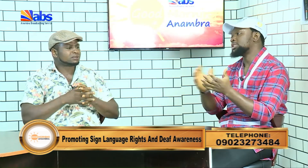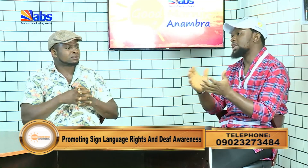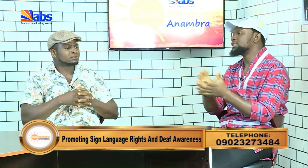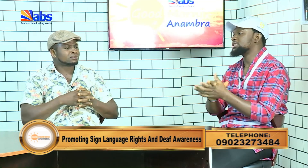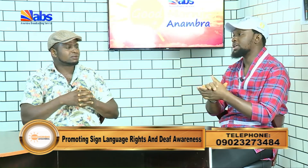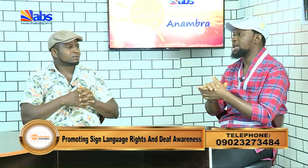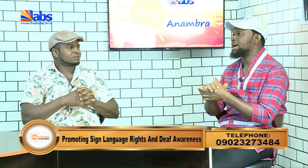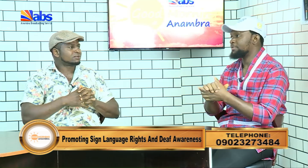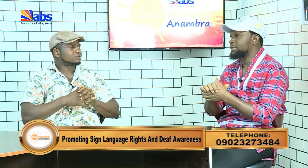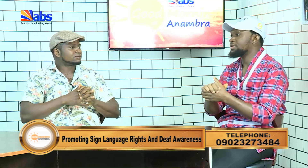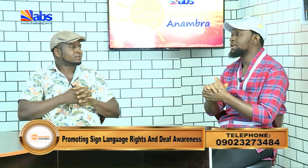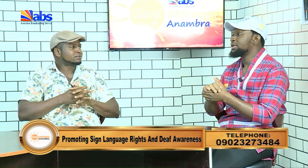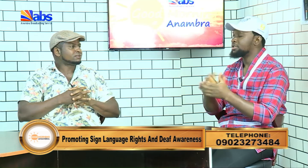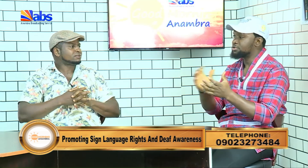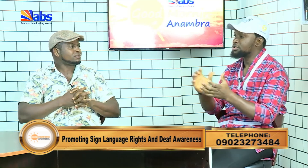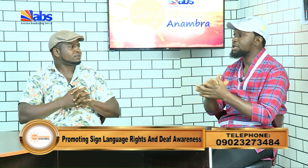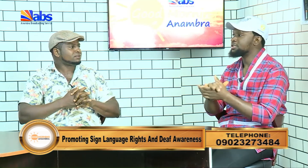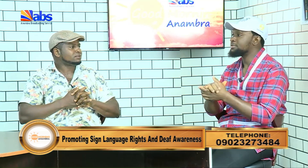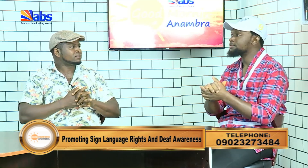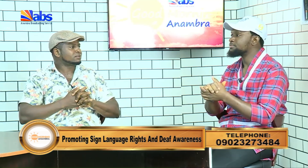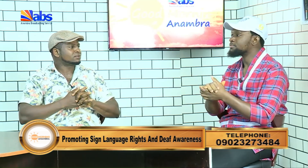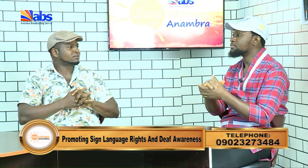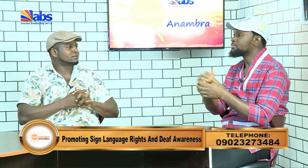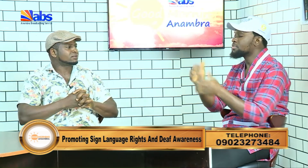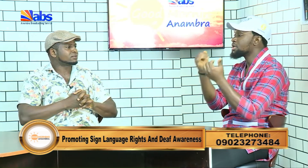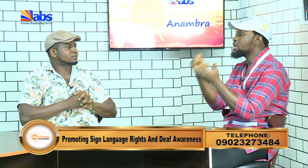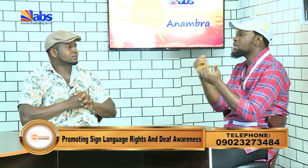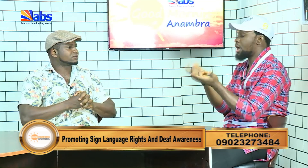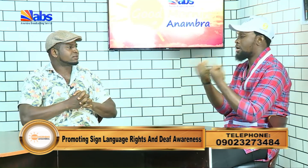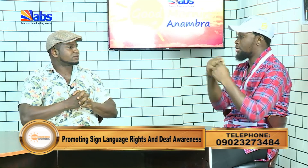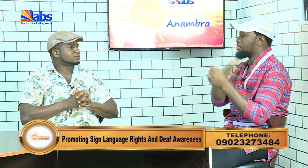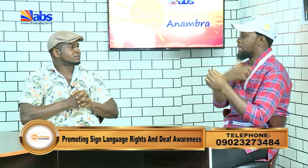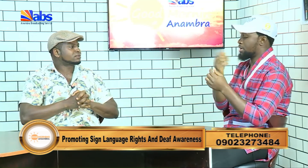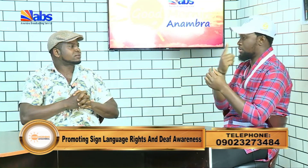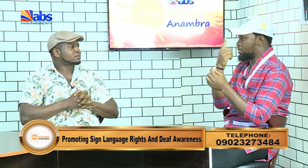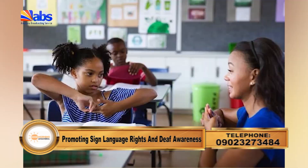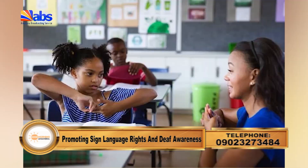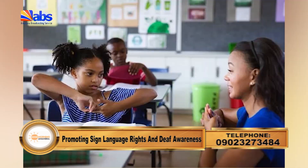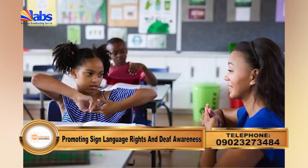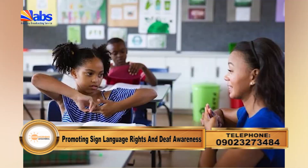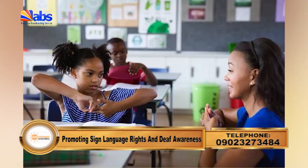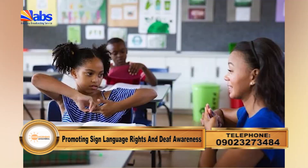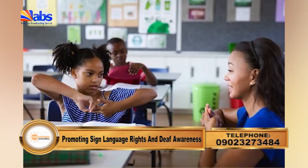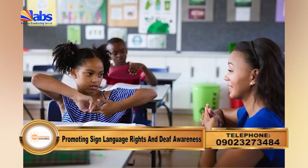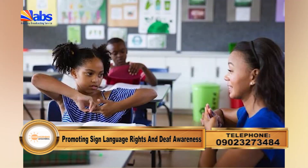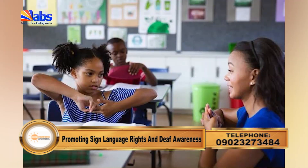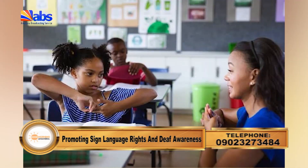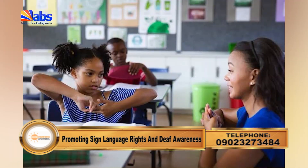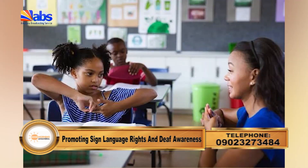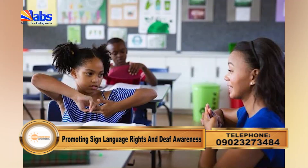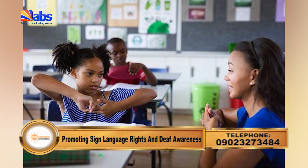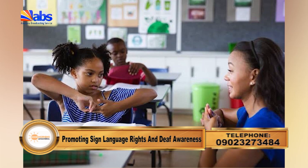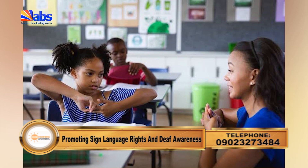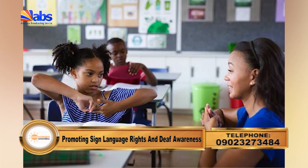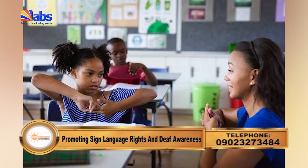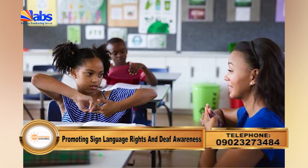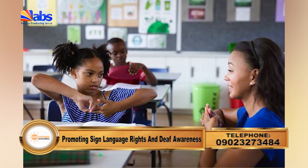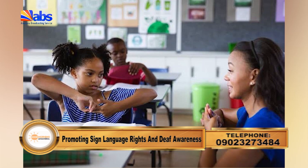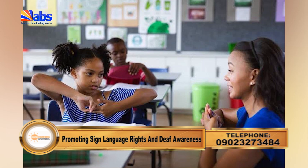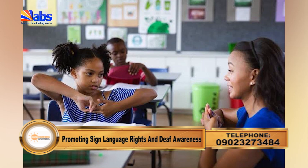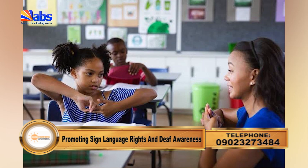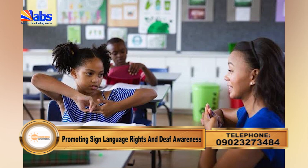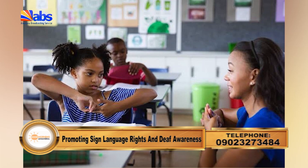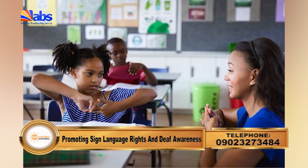most challenges that they have in the society. Okay, now coming to you, what actually are the key rights deaf individuals